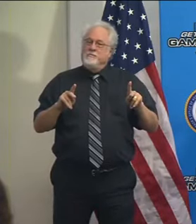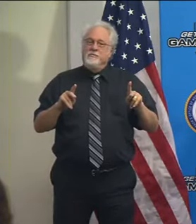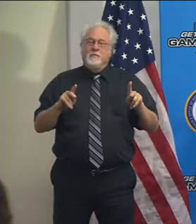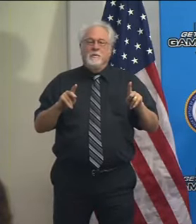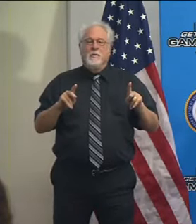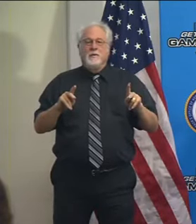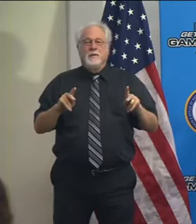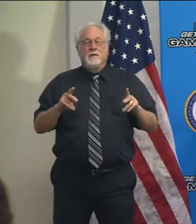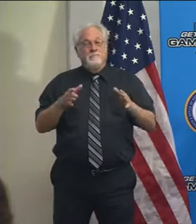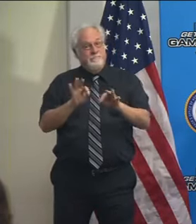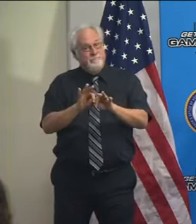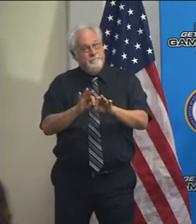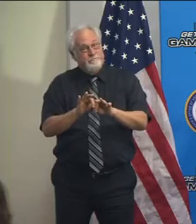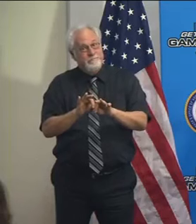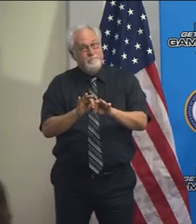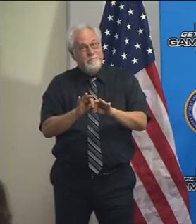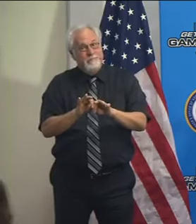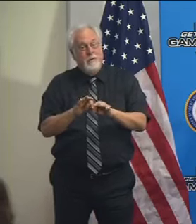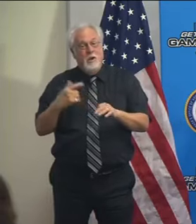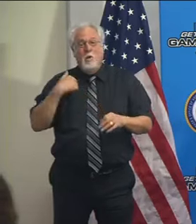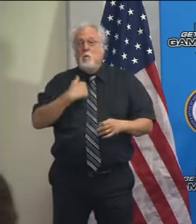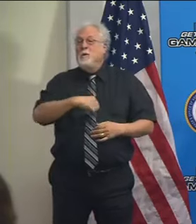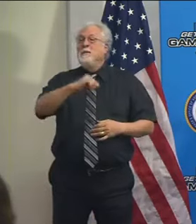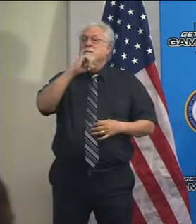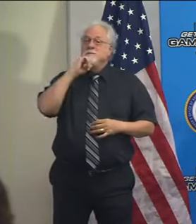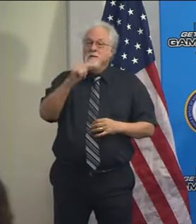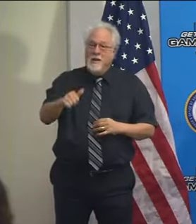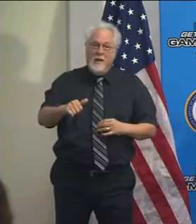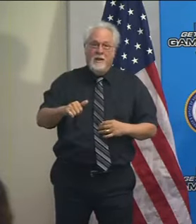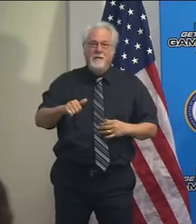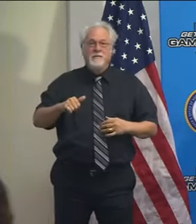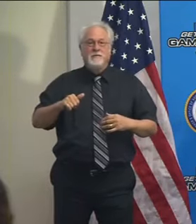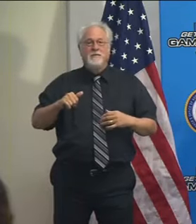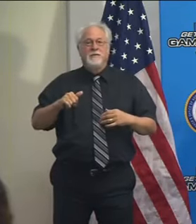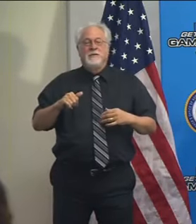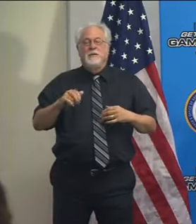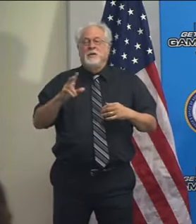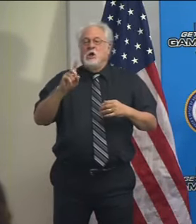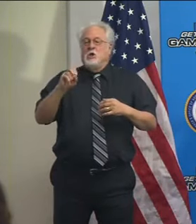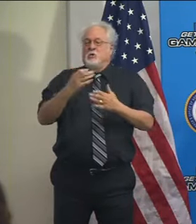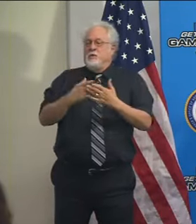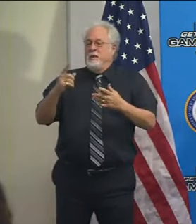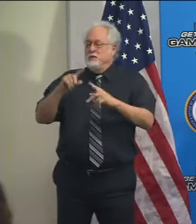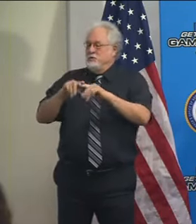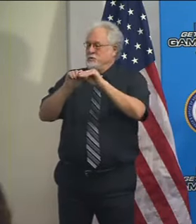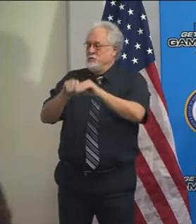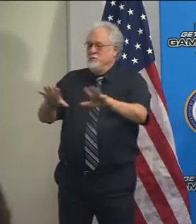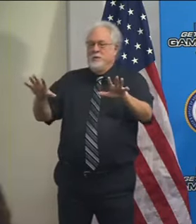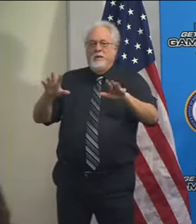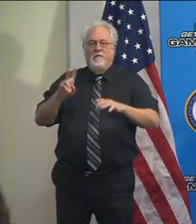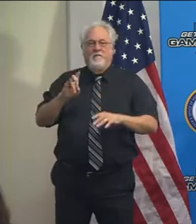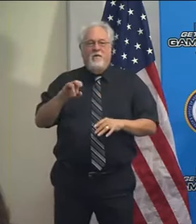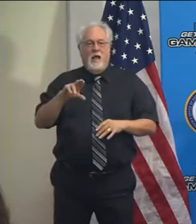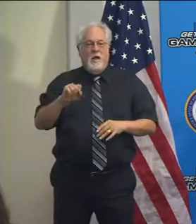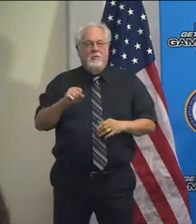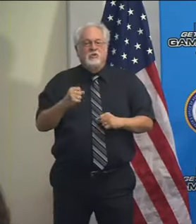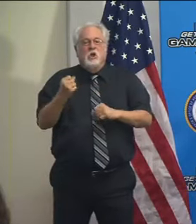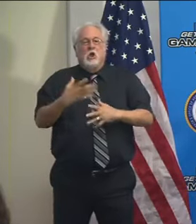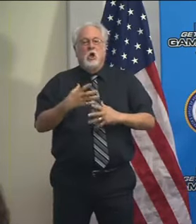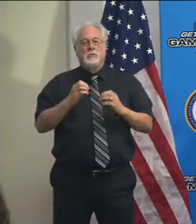that it's critically important that we not do things that are going to unnecessarily spread the virus, cause more people